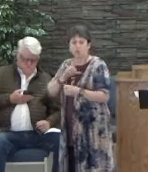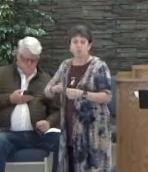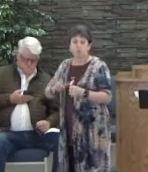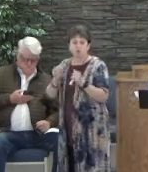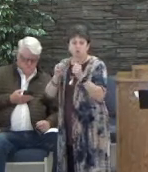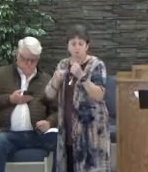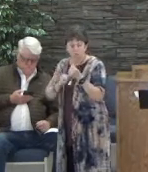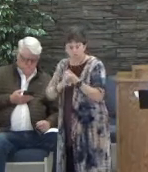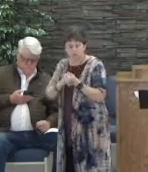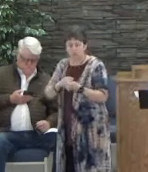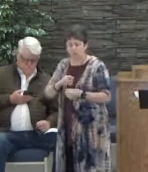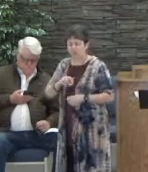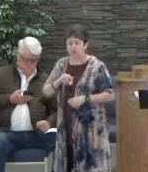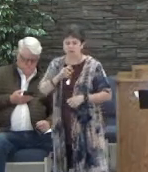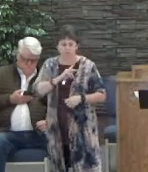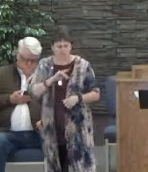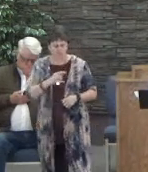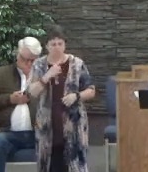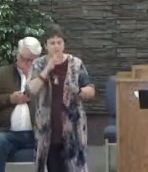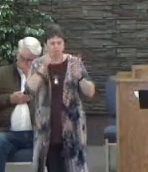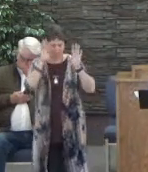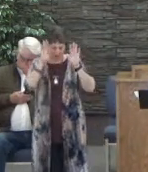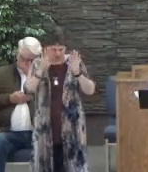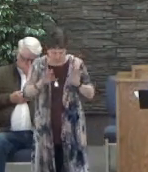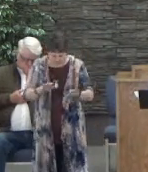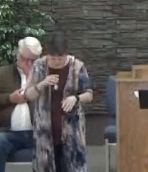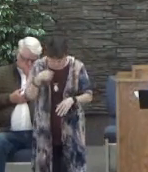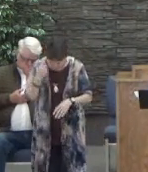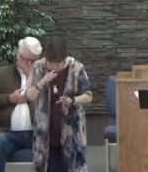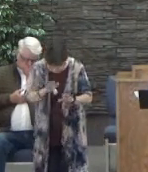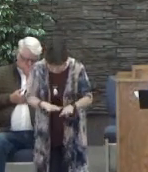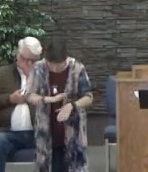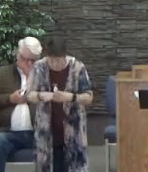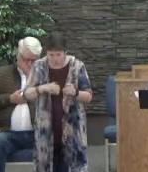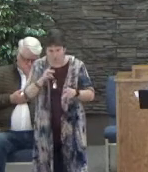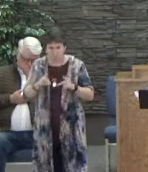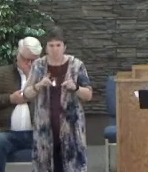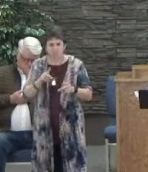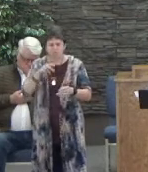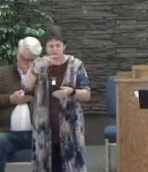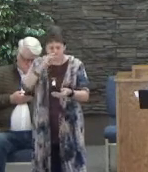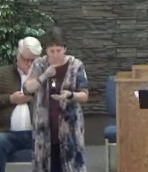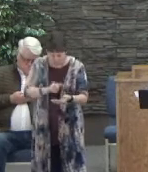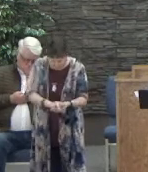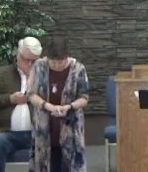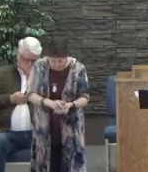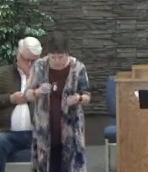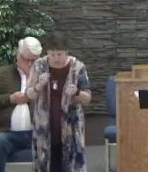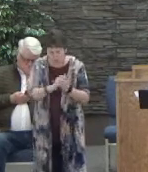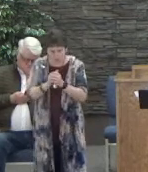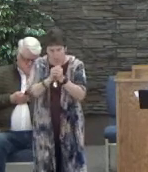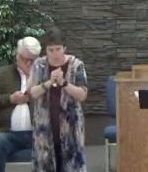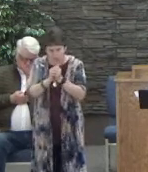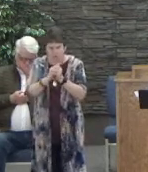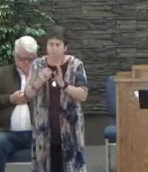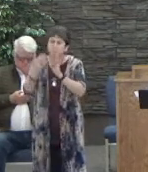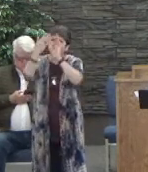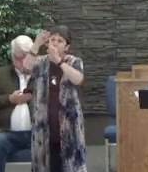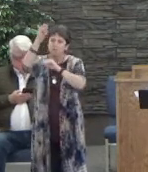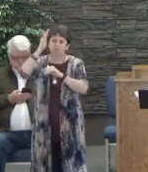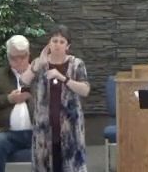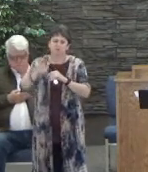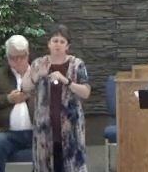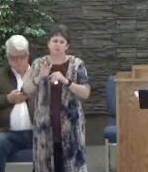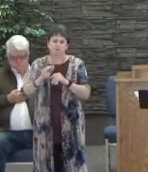be with you." Jehoshaphat bowed down with his face to the ground, and all the people of Judah and Jerusalem fell down in worship before the Lord.